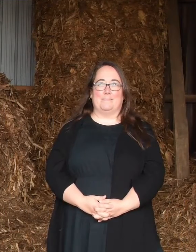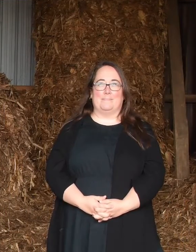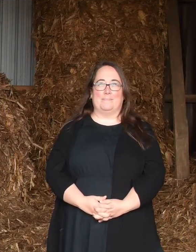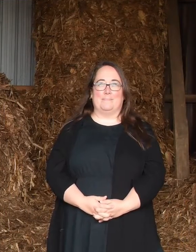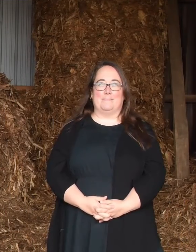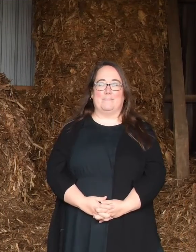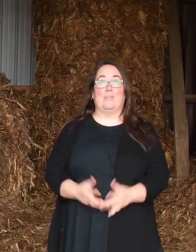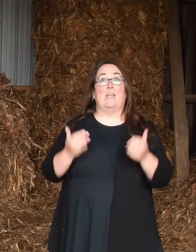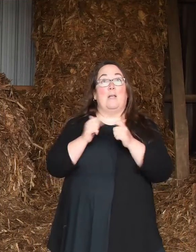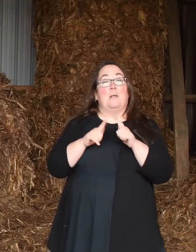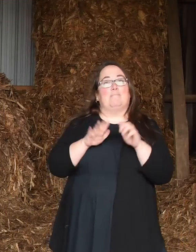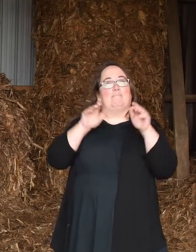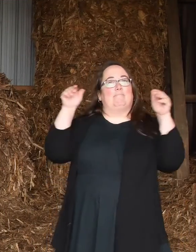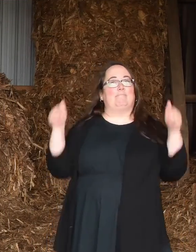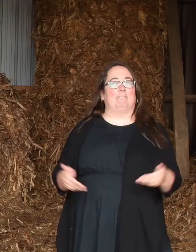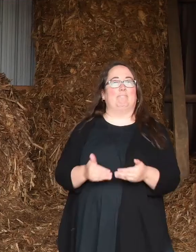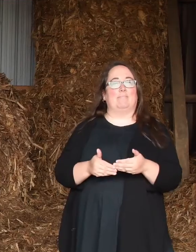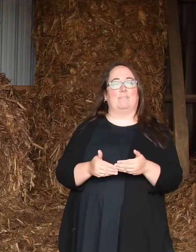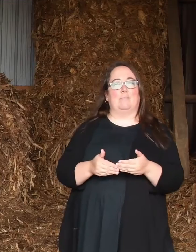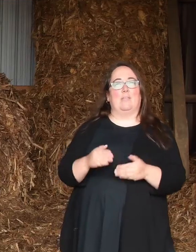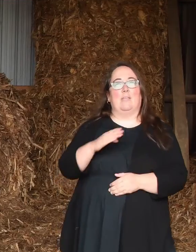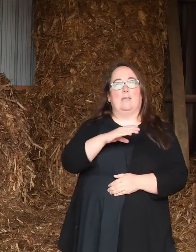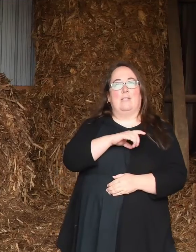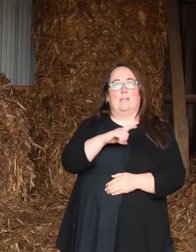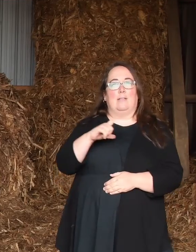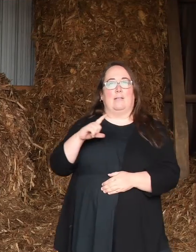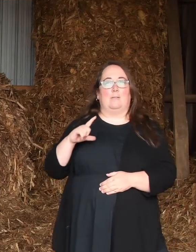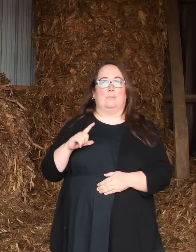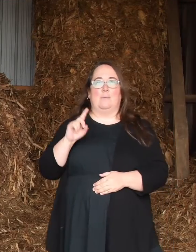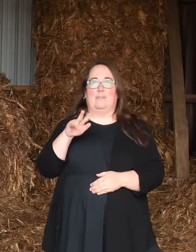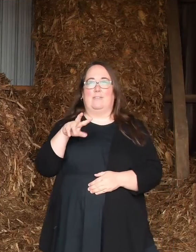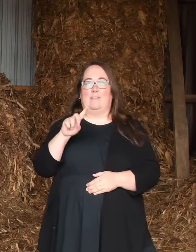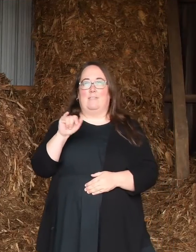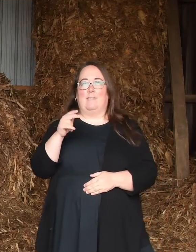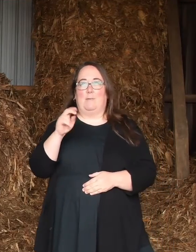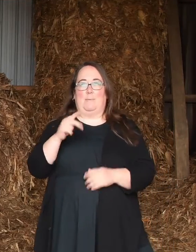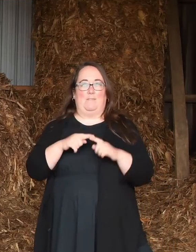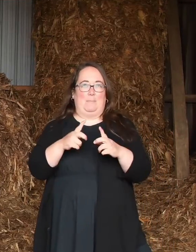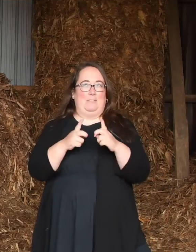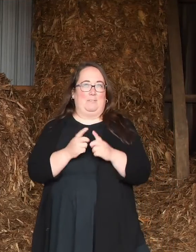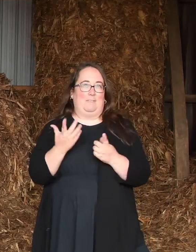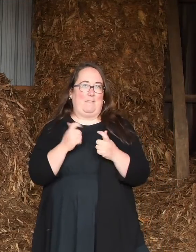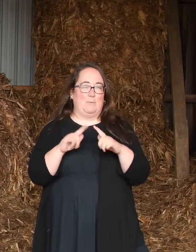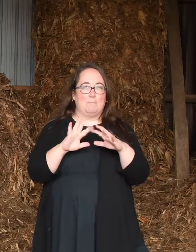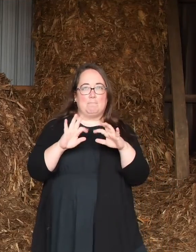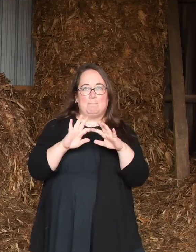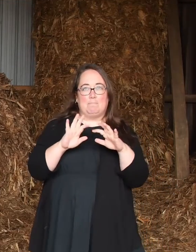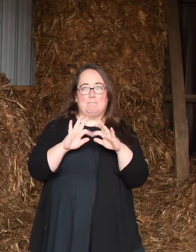I would now like to introduce Councilman David Youngman from District 5 to say a few words.